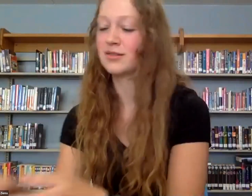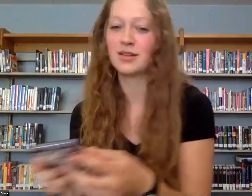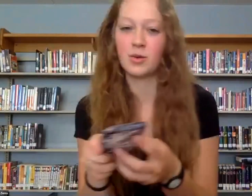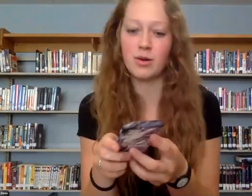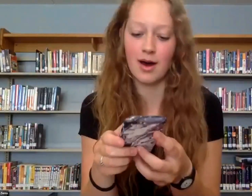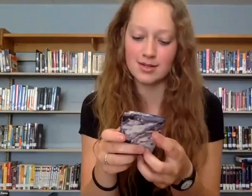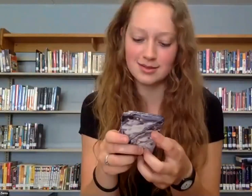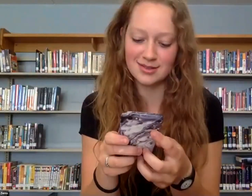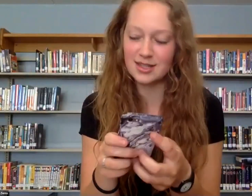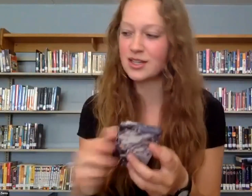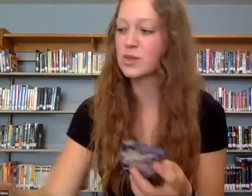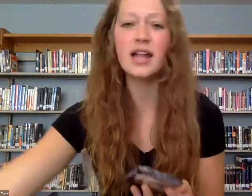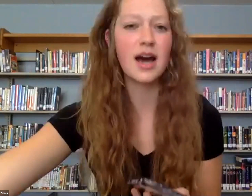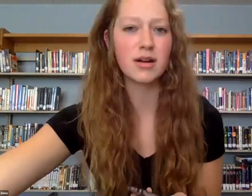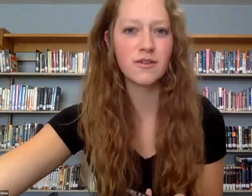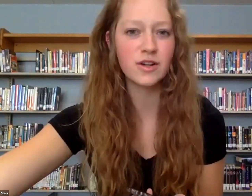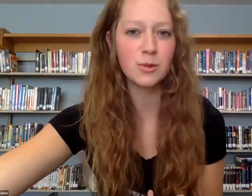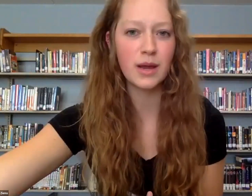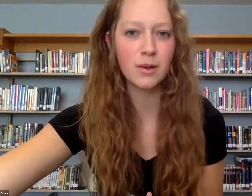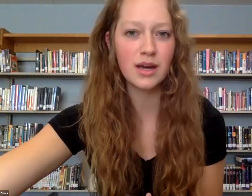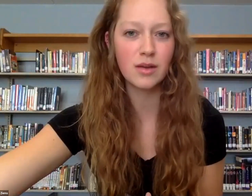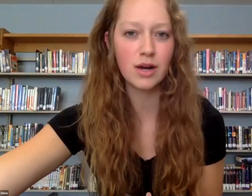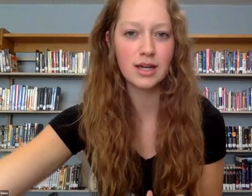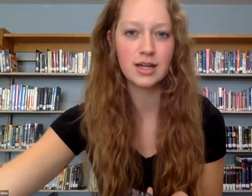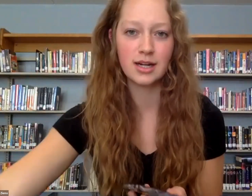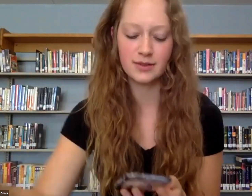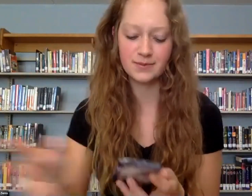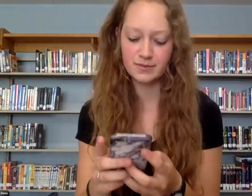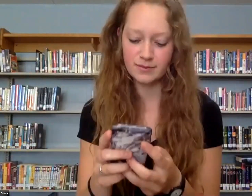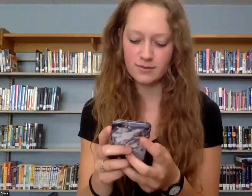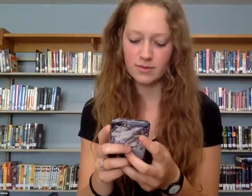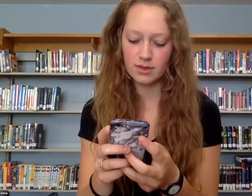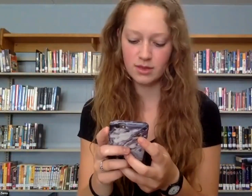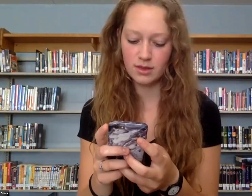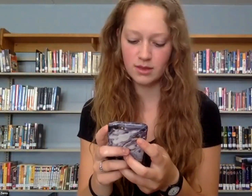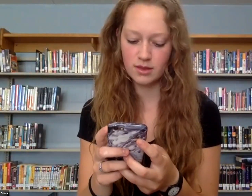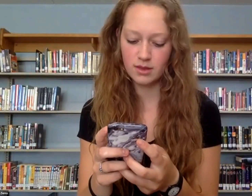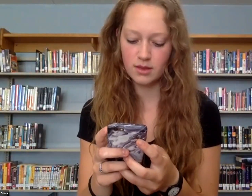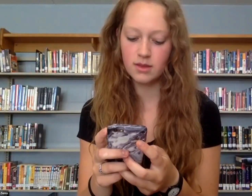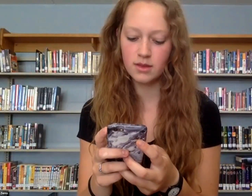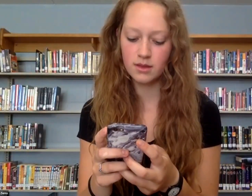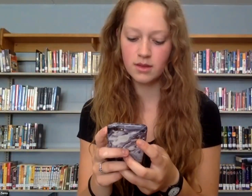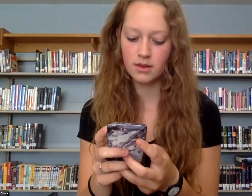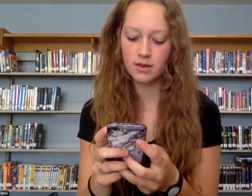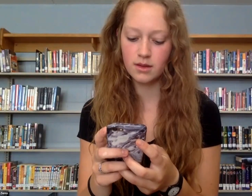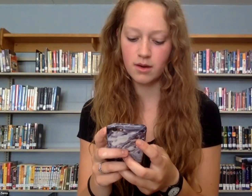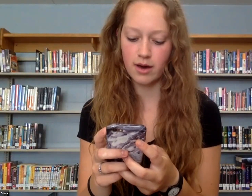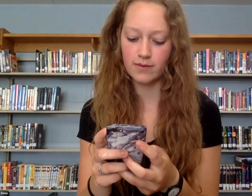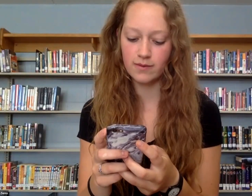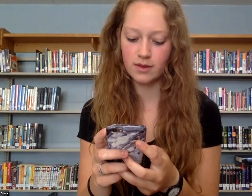we go. I'm ready. Was that loud enough for you, by the way, Lori? Yeah, I could hear it fine. Okay. I